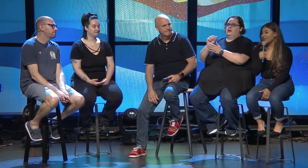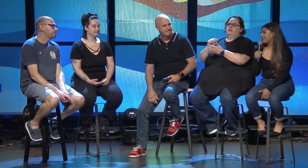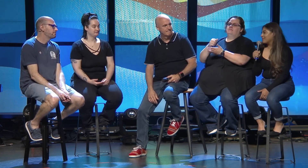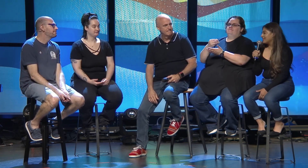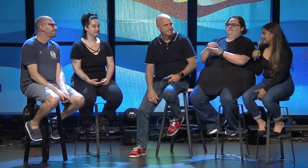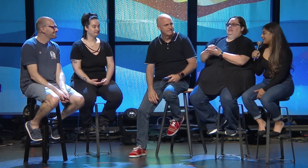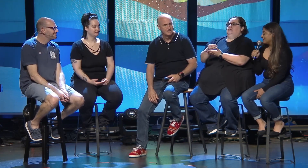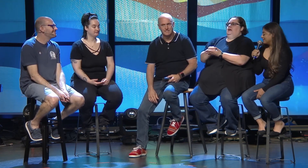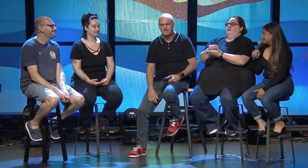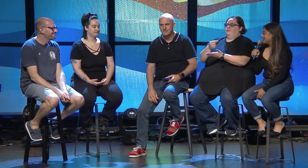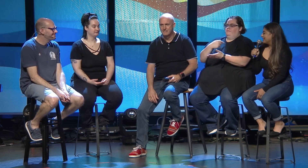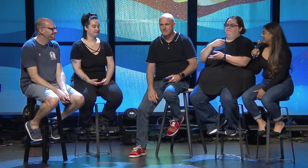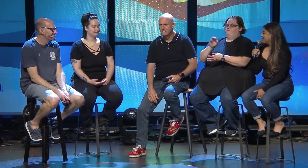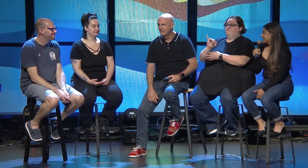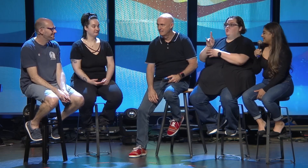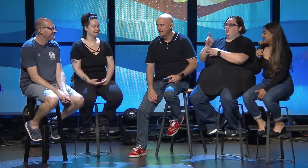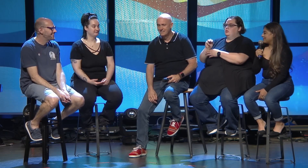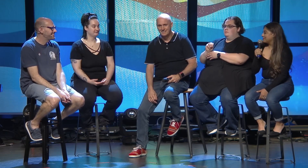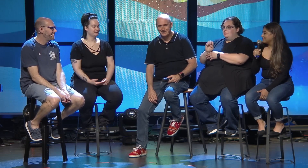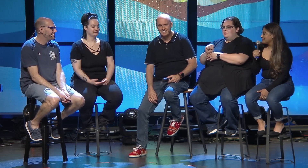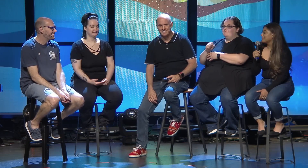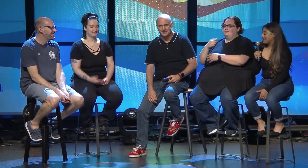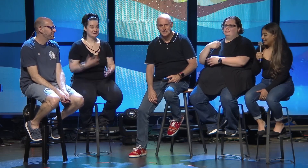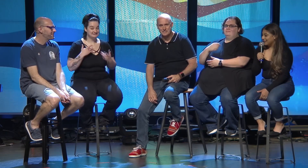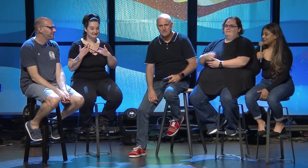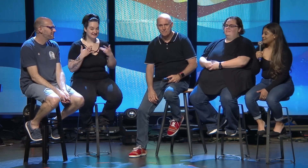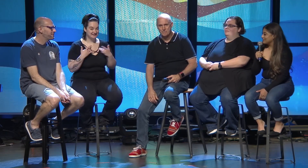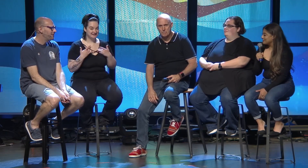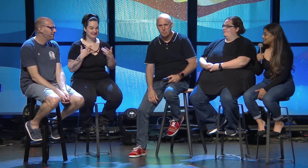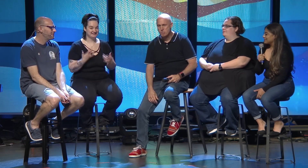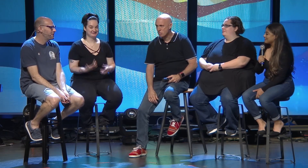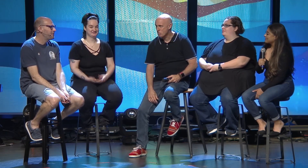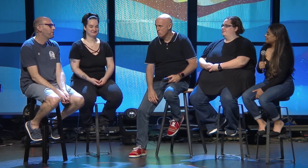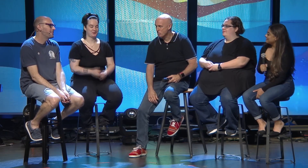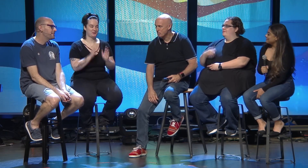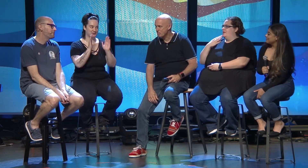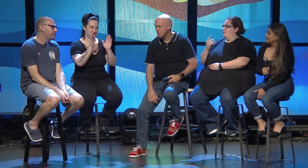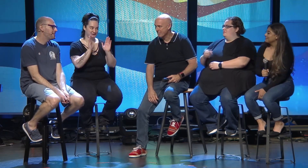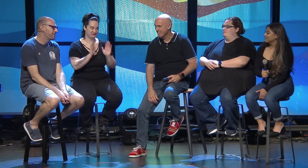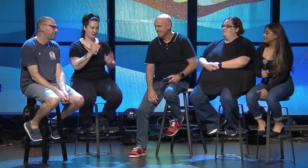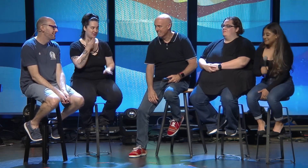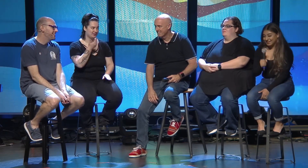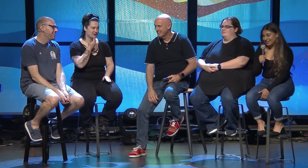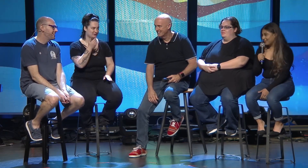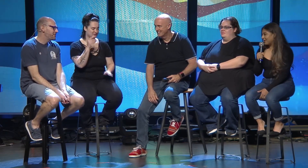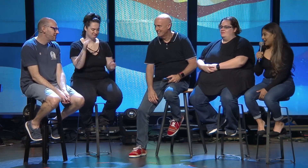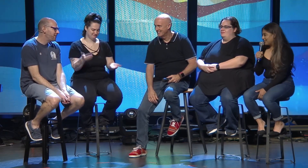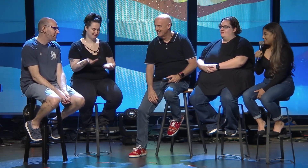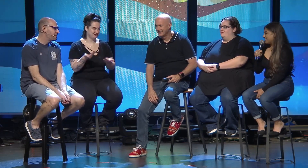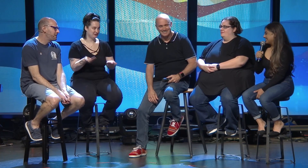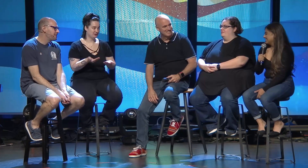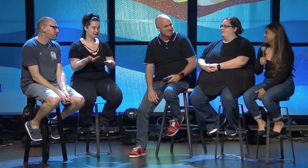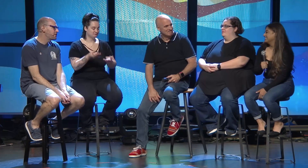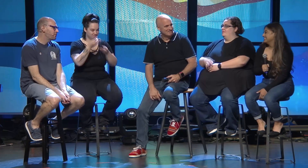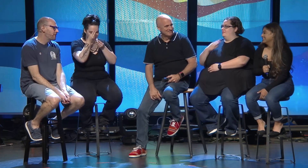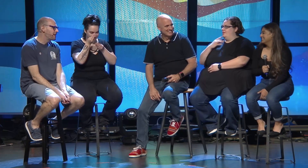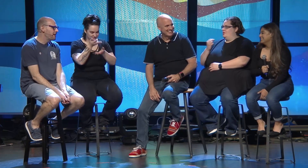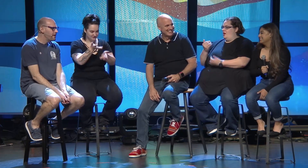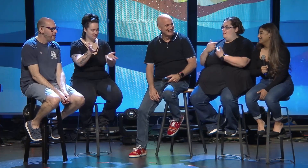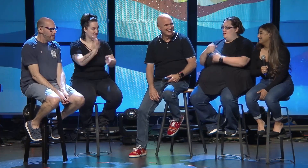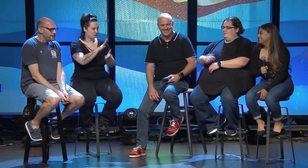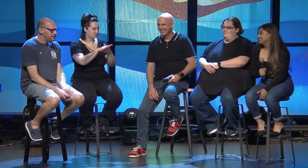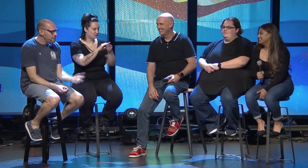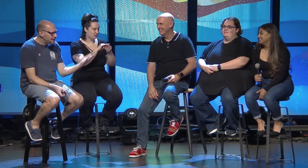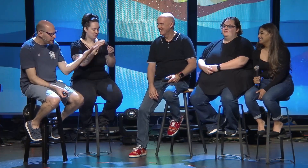have that going for myself. Yeah. It's exciting. Thank you. Wonderful. Well, thanks for being here. Thank you and for having sharing me. a bit of the